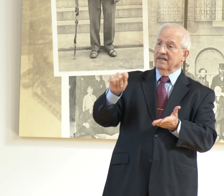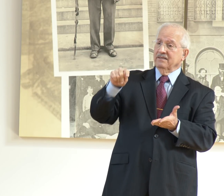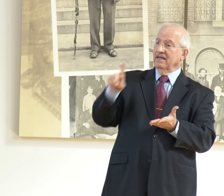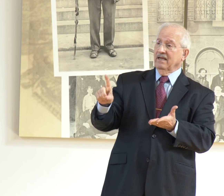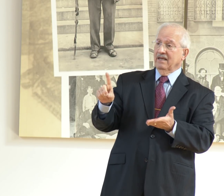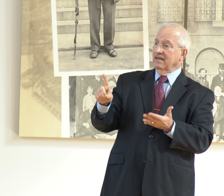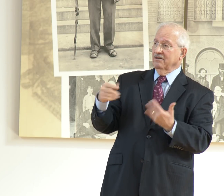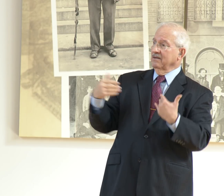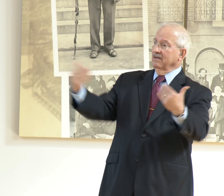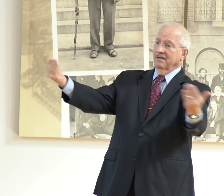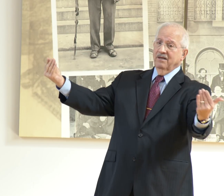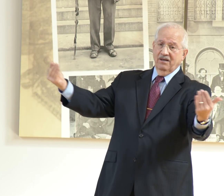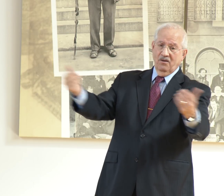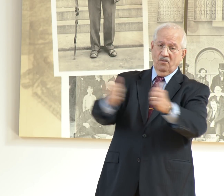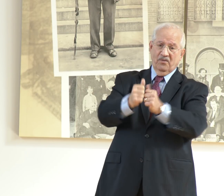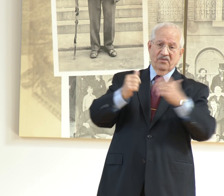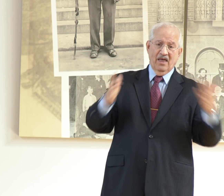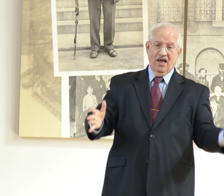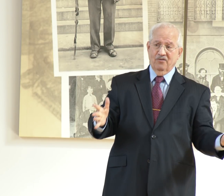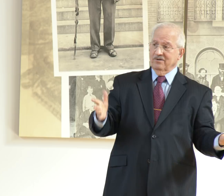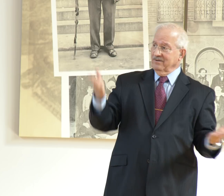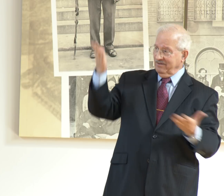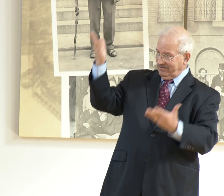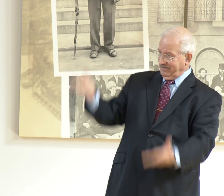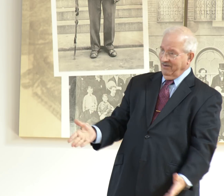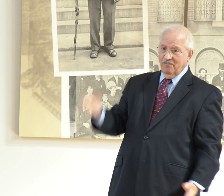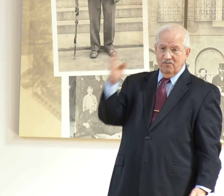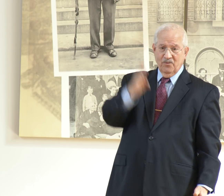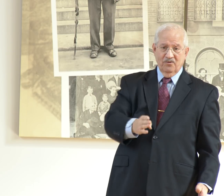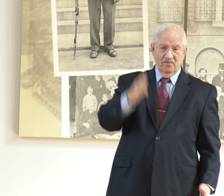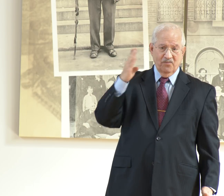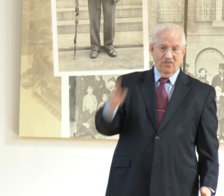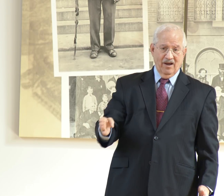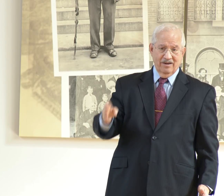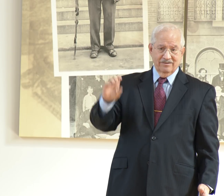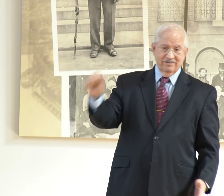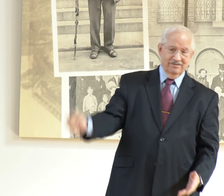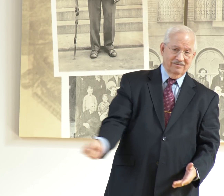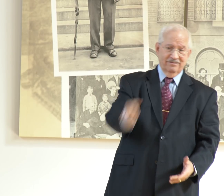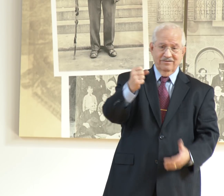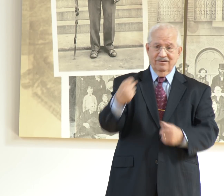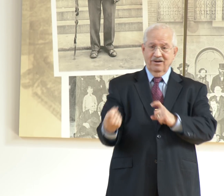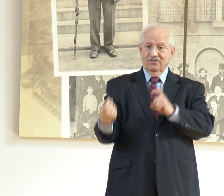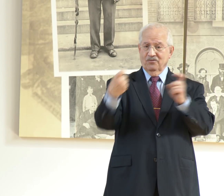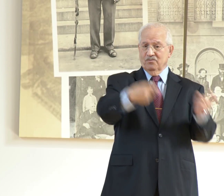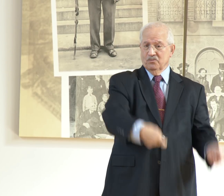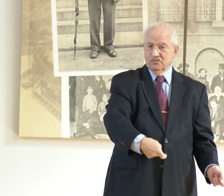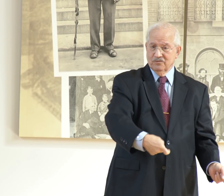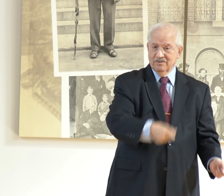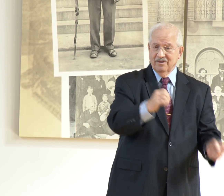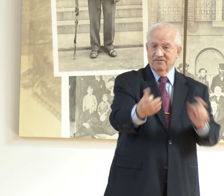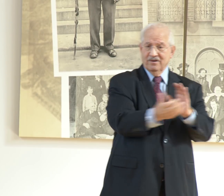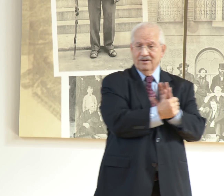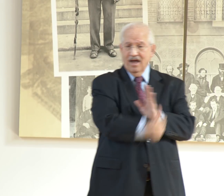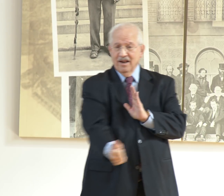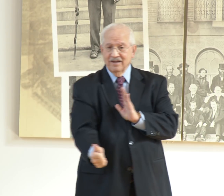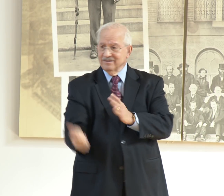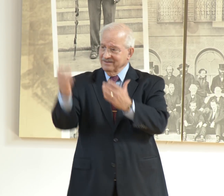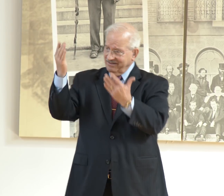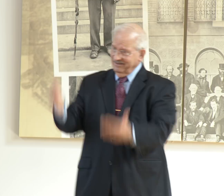It is impossible to imagine the National Theater of the Deaf without the talent and contributions